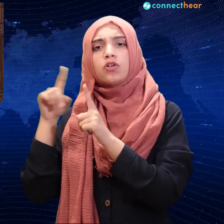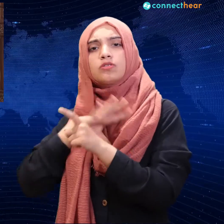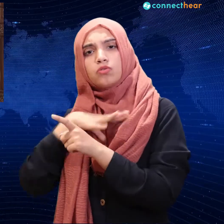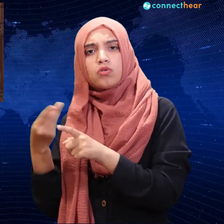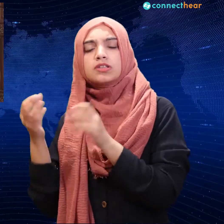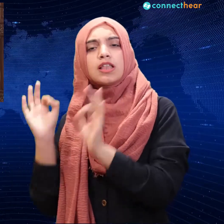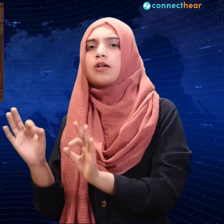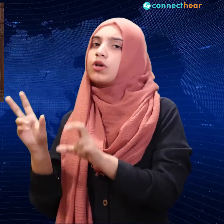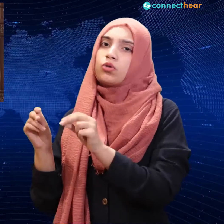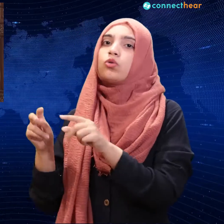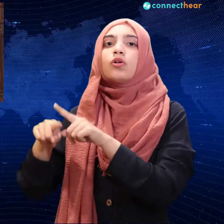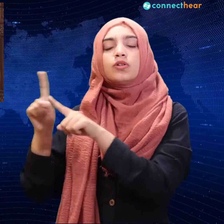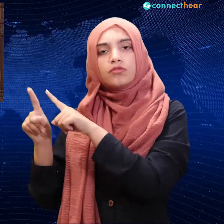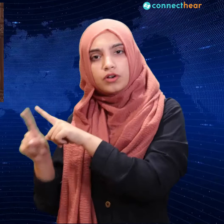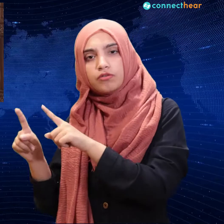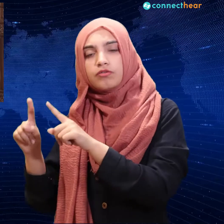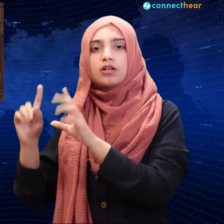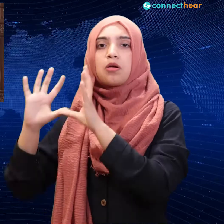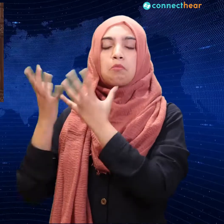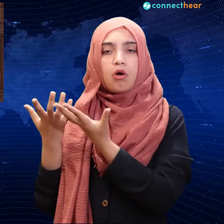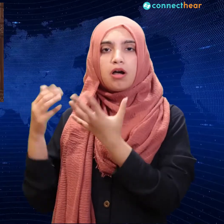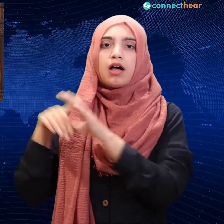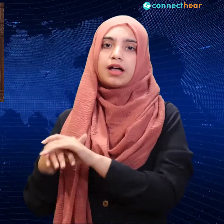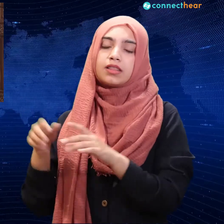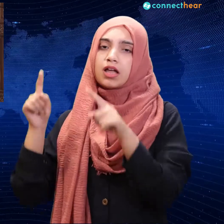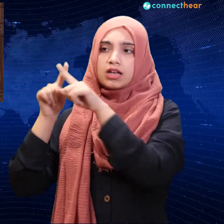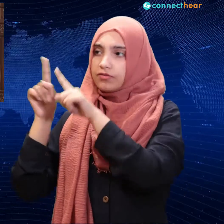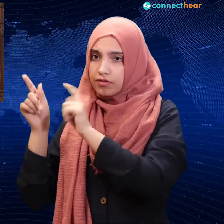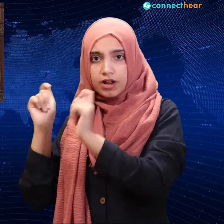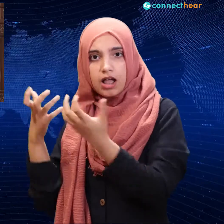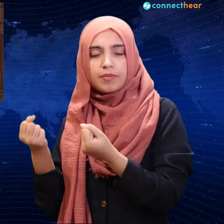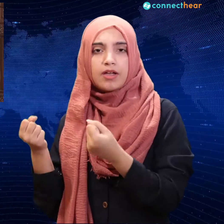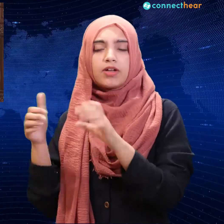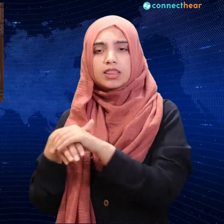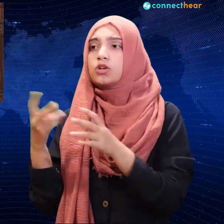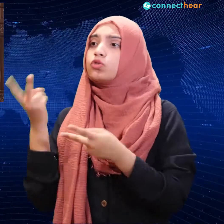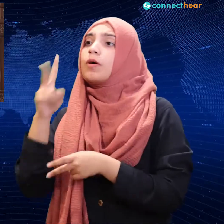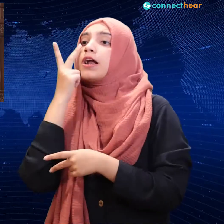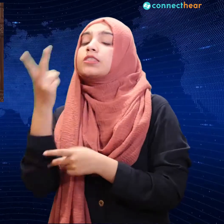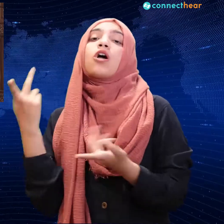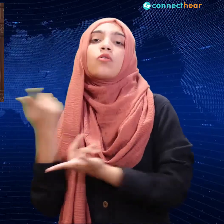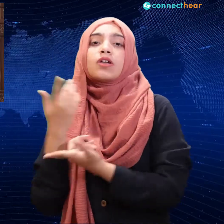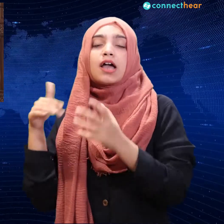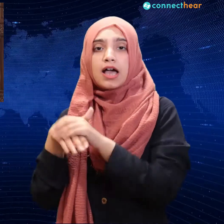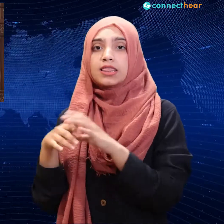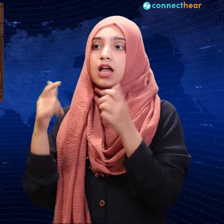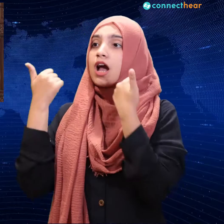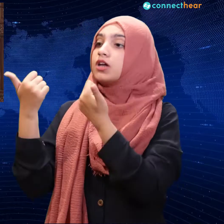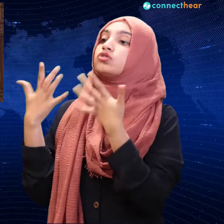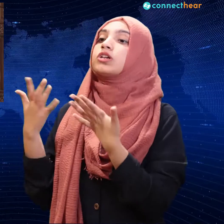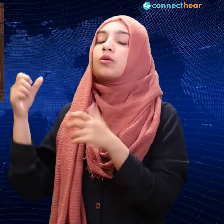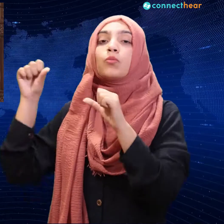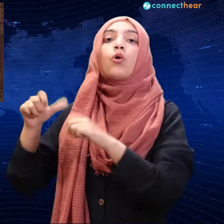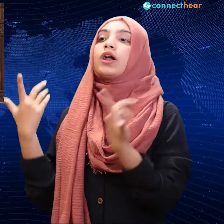by lawmakers to reassess the relationship with Islamabad now, to reassess its status as a major